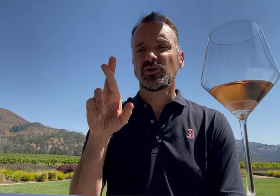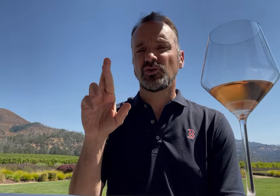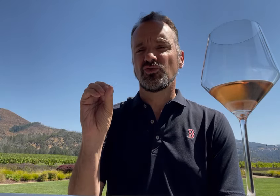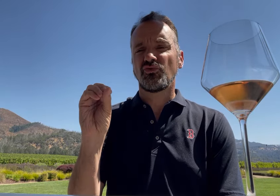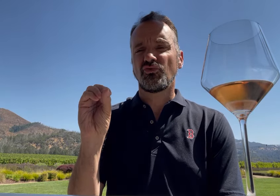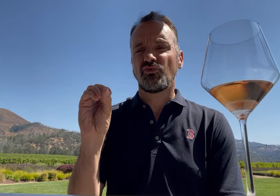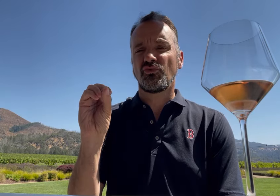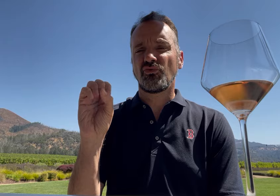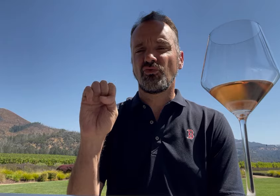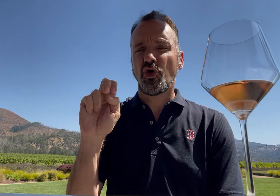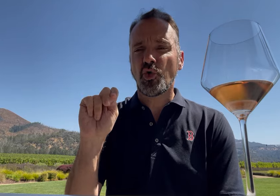and